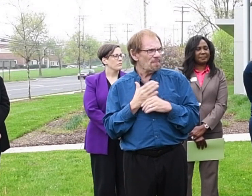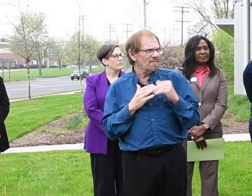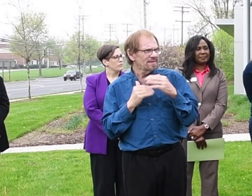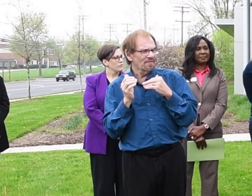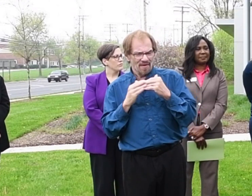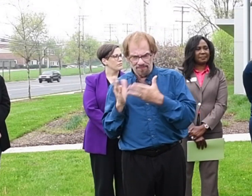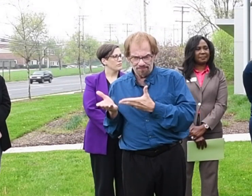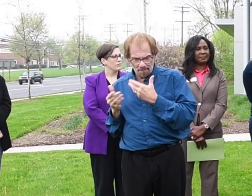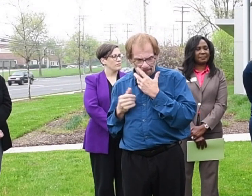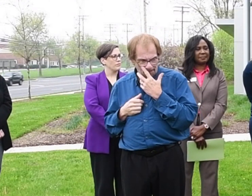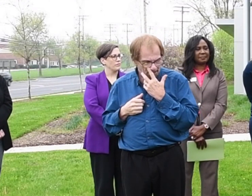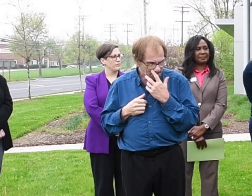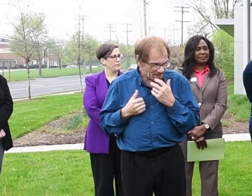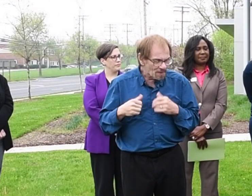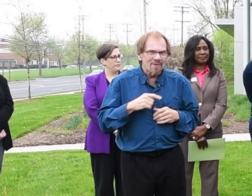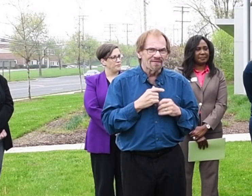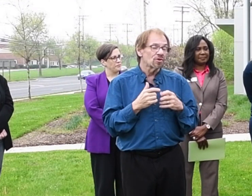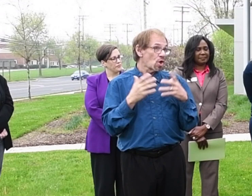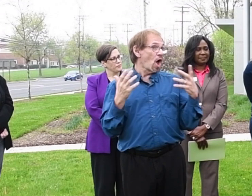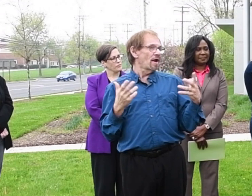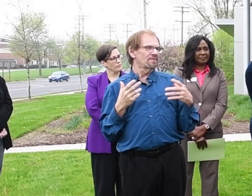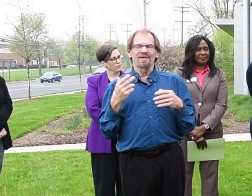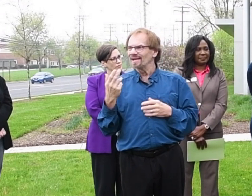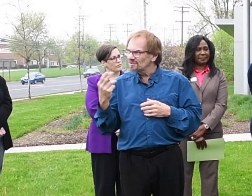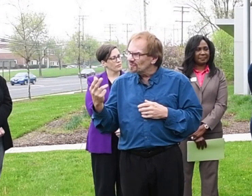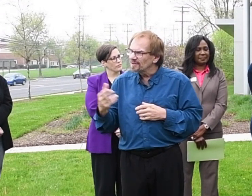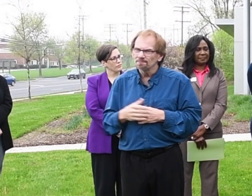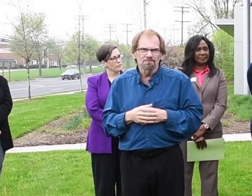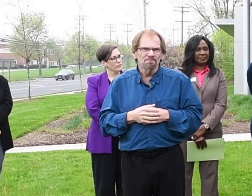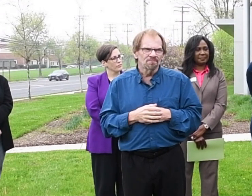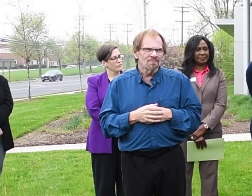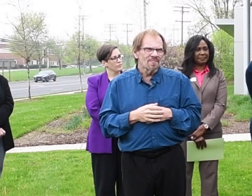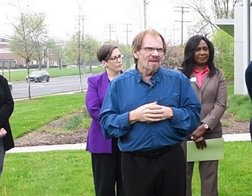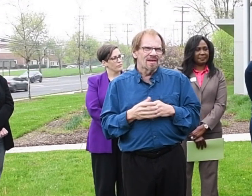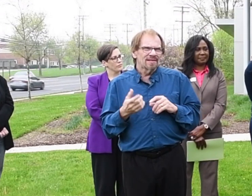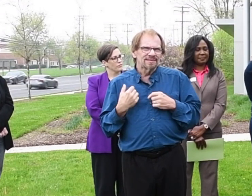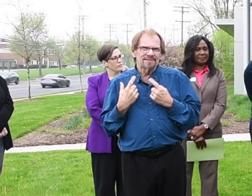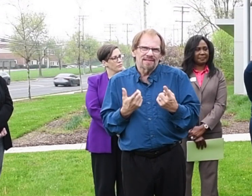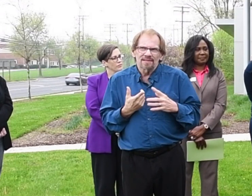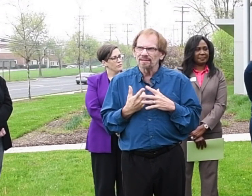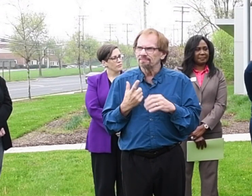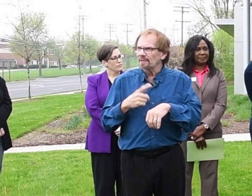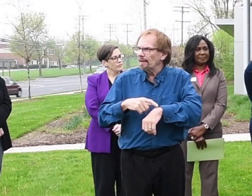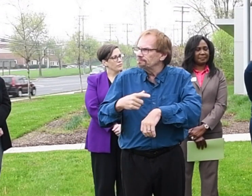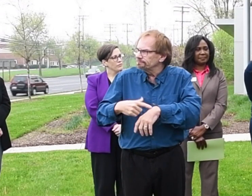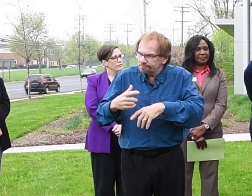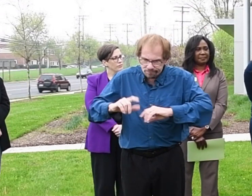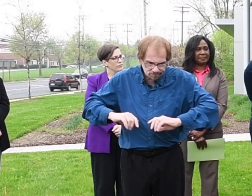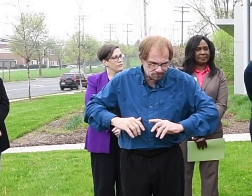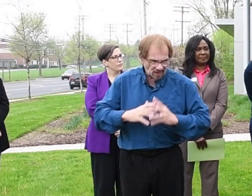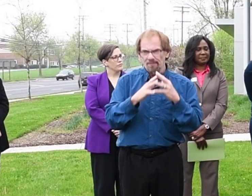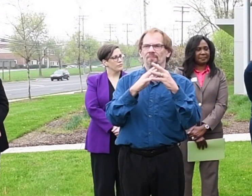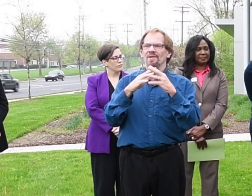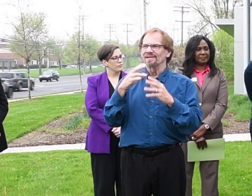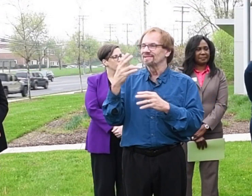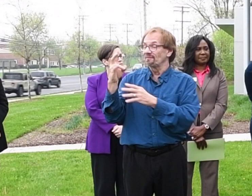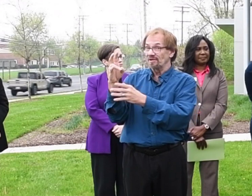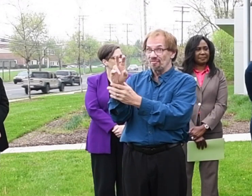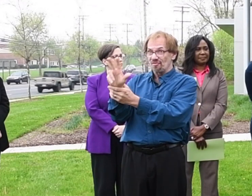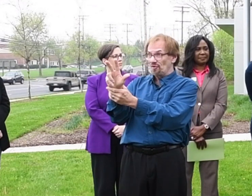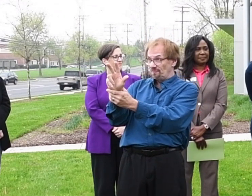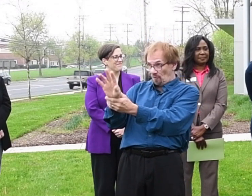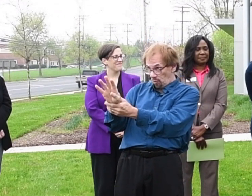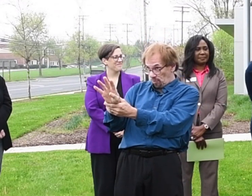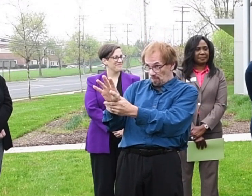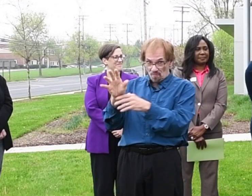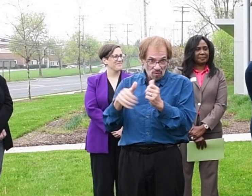So we have a lot of history from Elkridge from basically the time it was created in 1734. Most people don't know